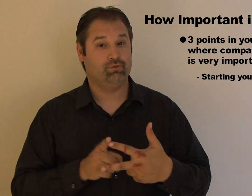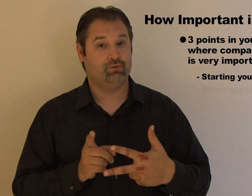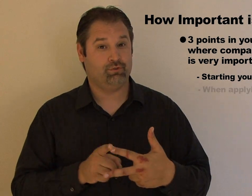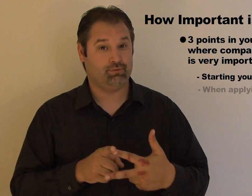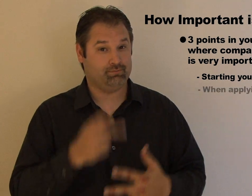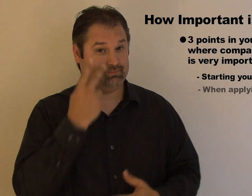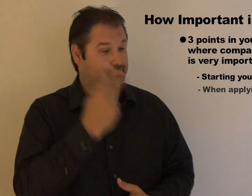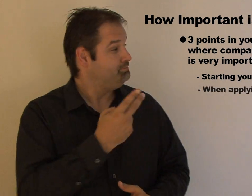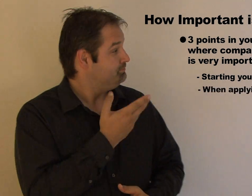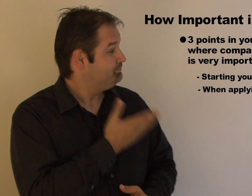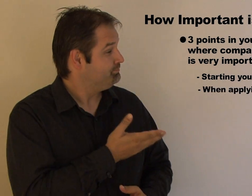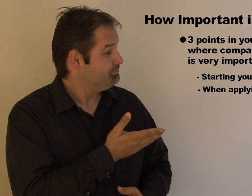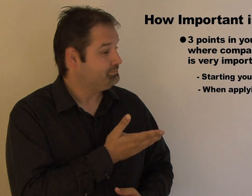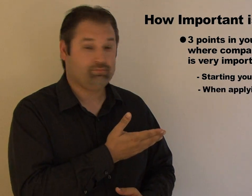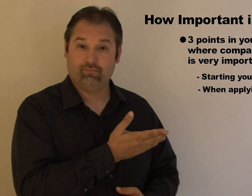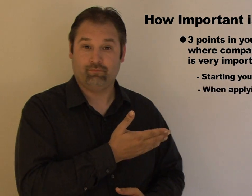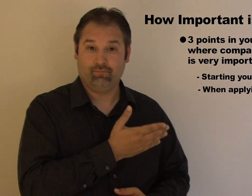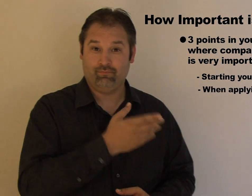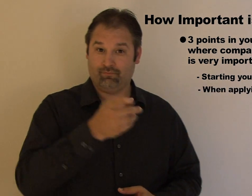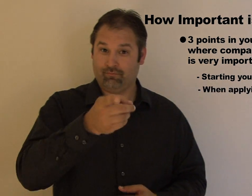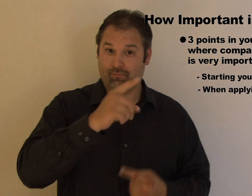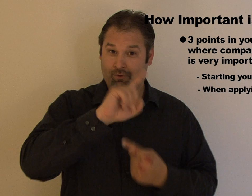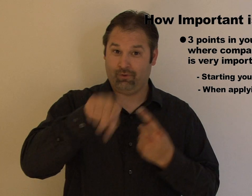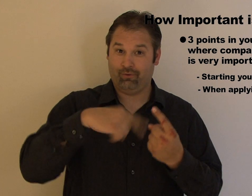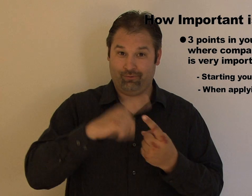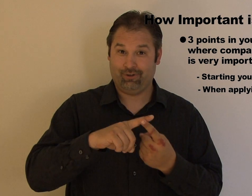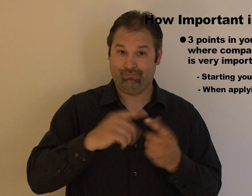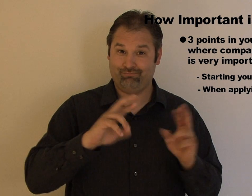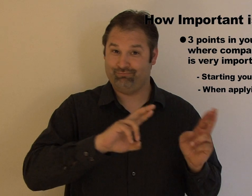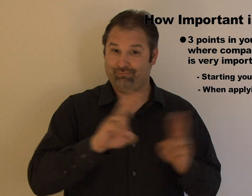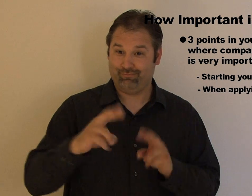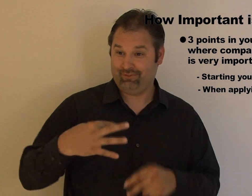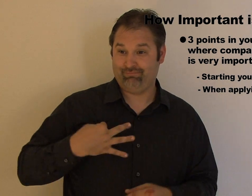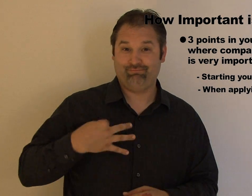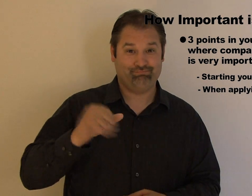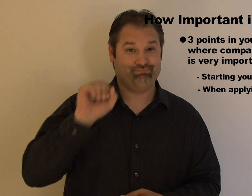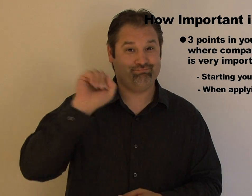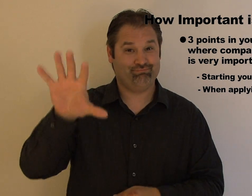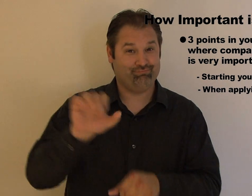The next one, as you can see here, when applying to an employer,